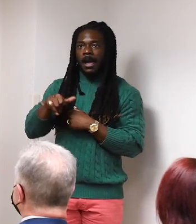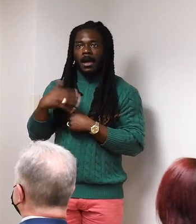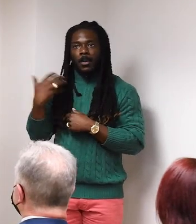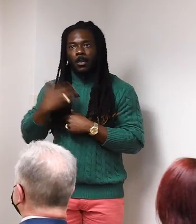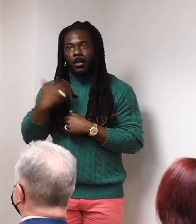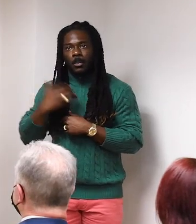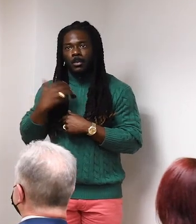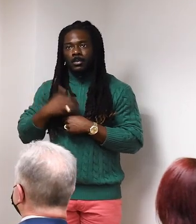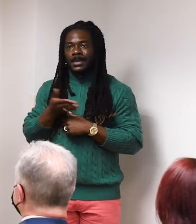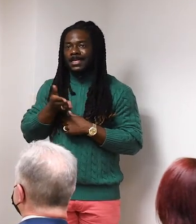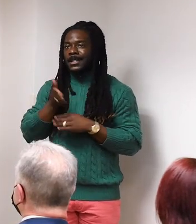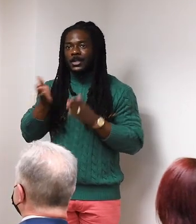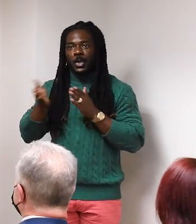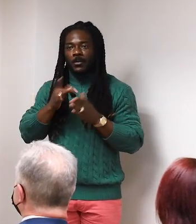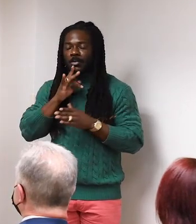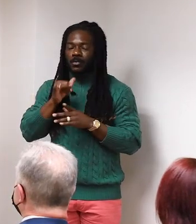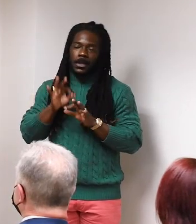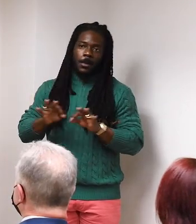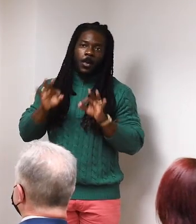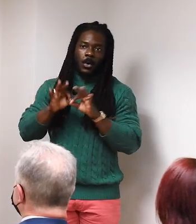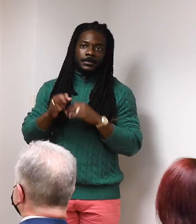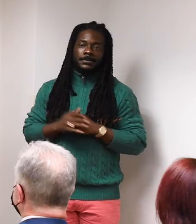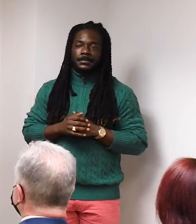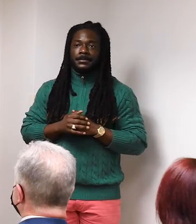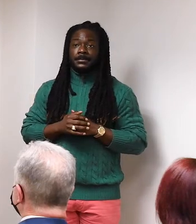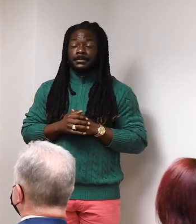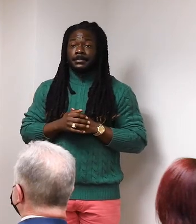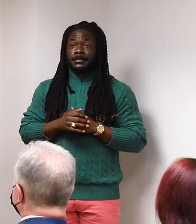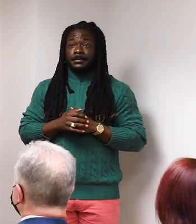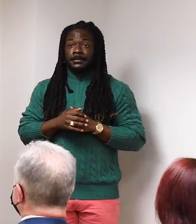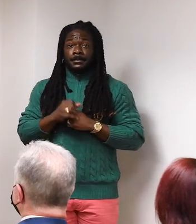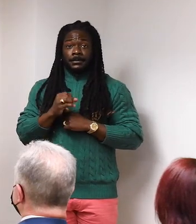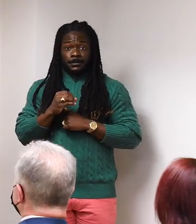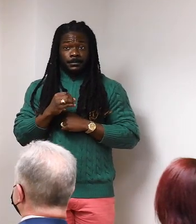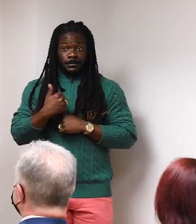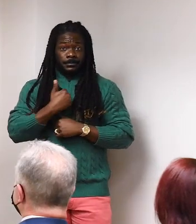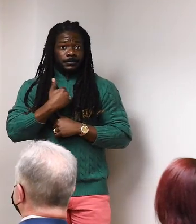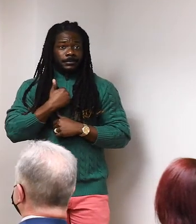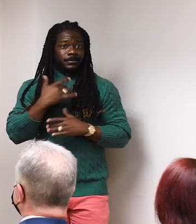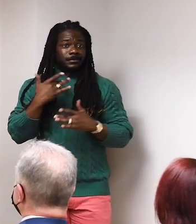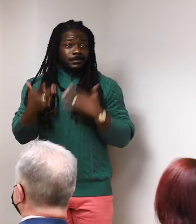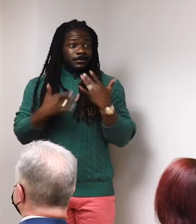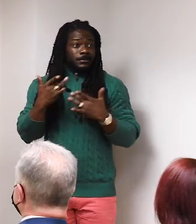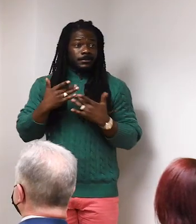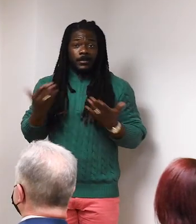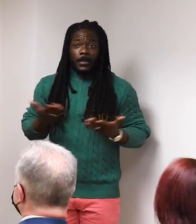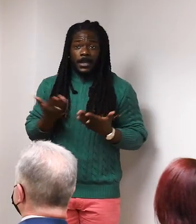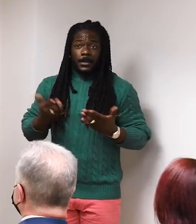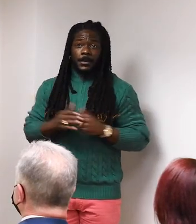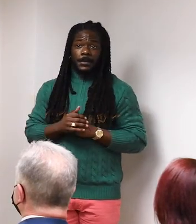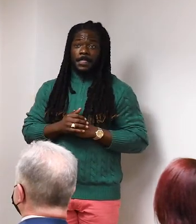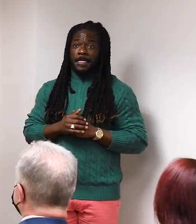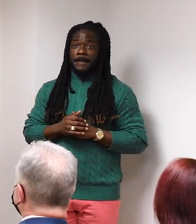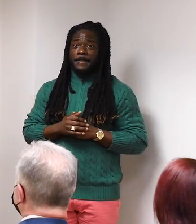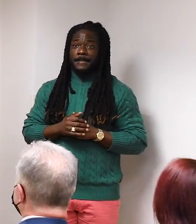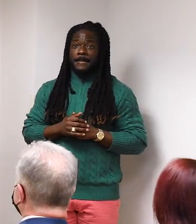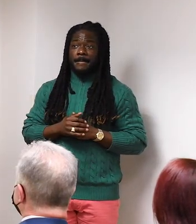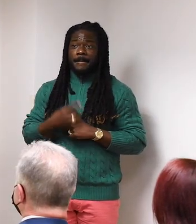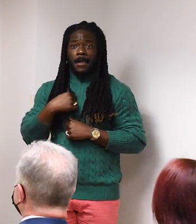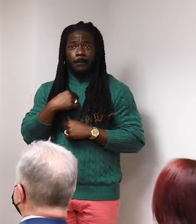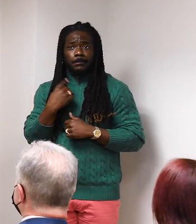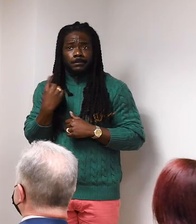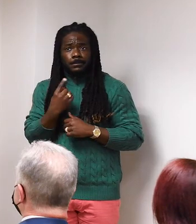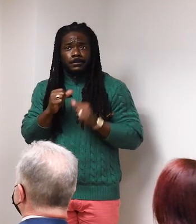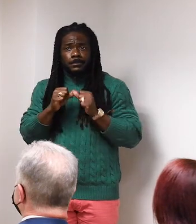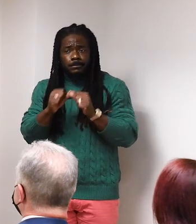services really, really important. So I'm excited to be here. I'm constantly working with